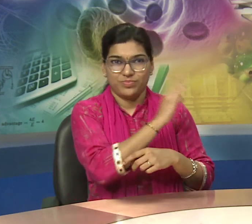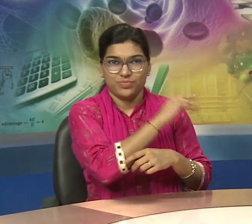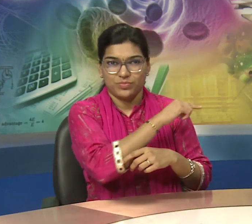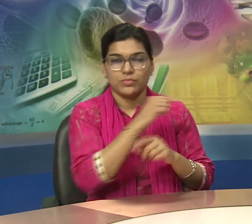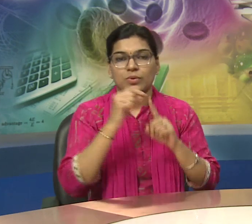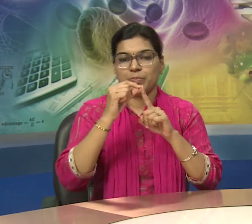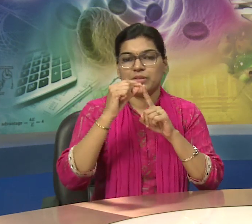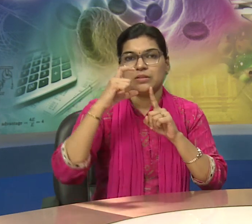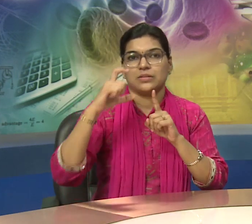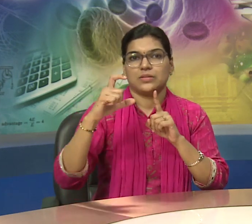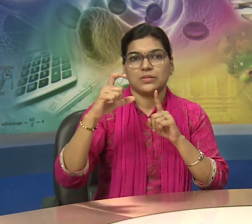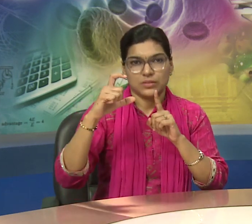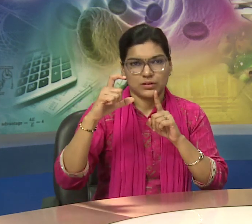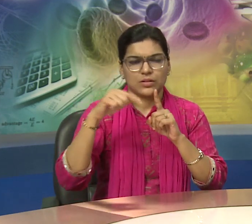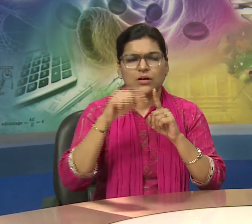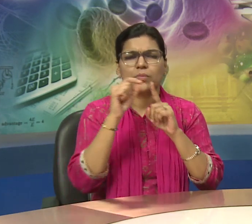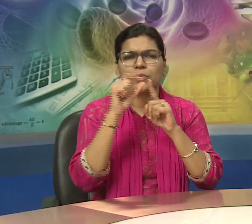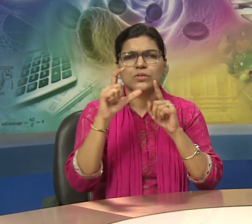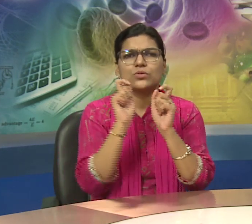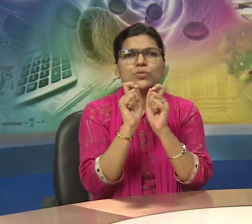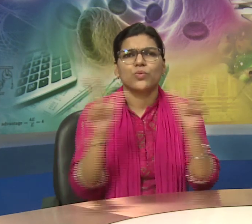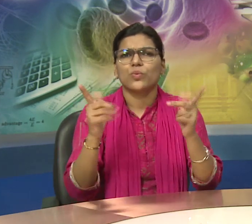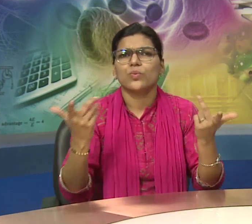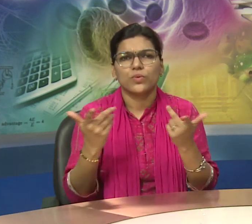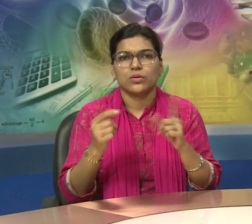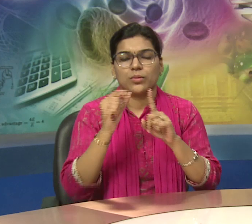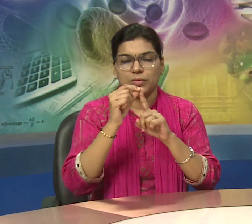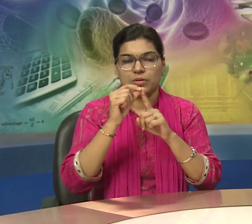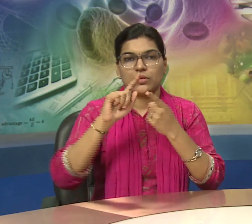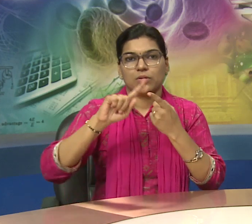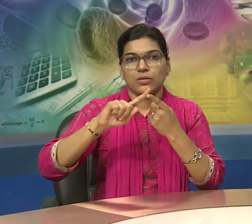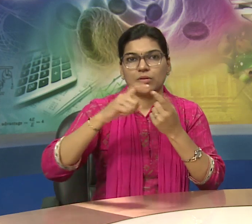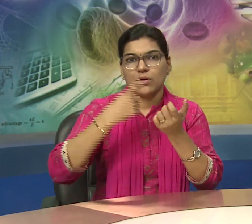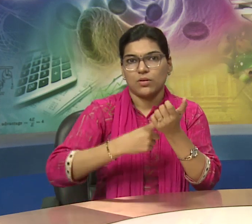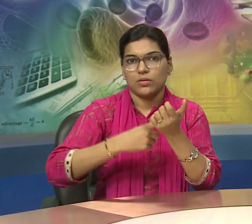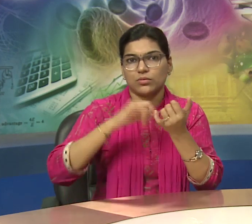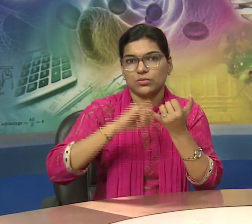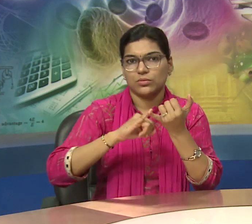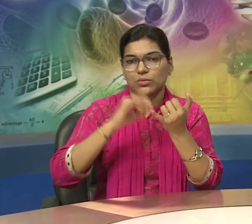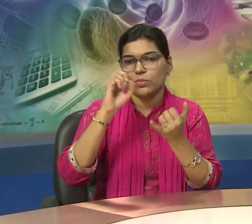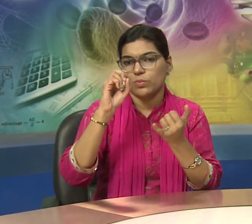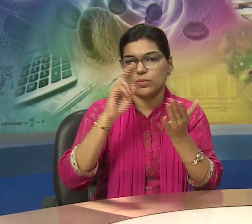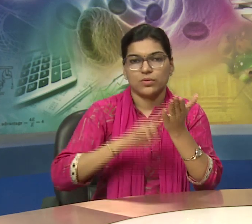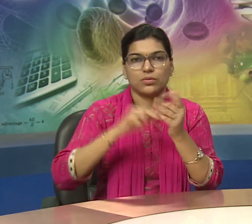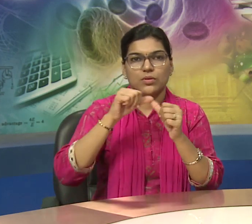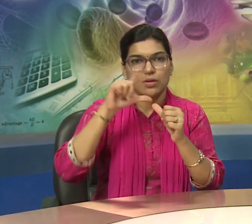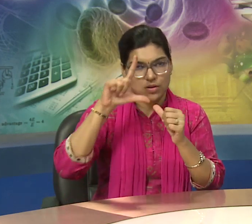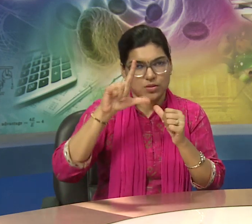computers are basically of two types. The first one is known as PC. The full form of